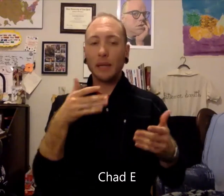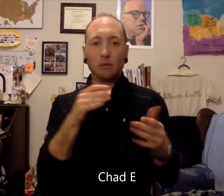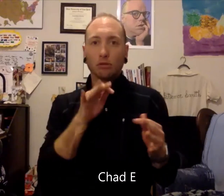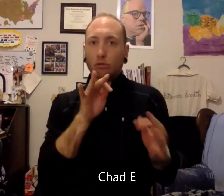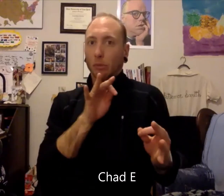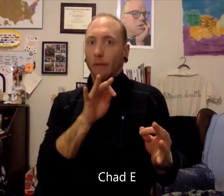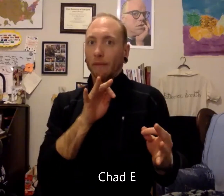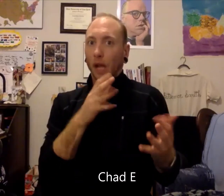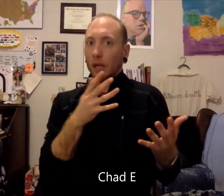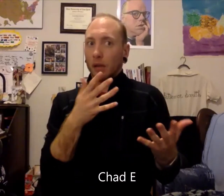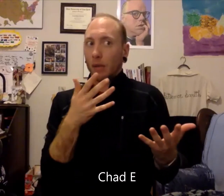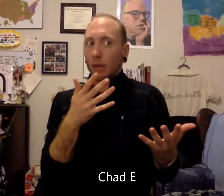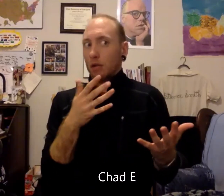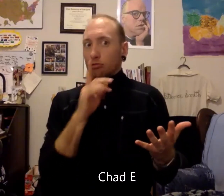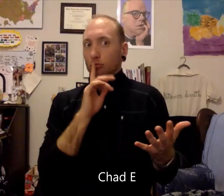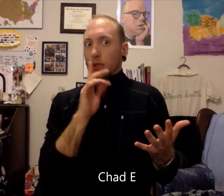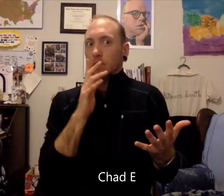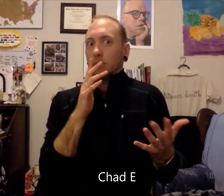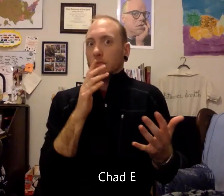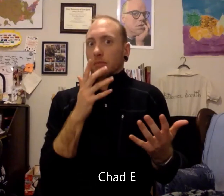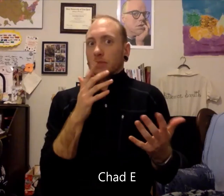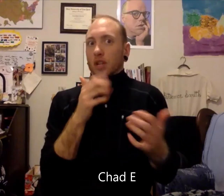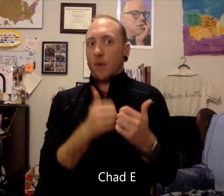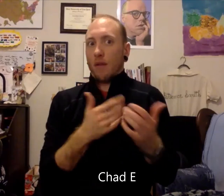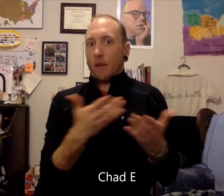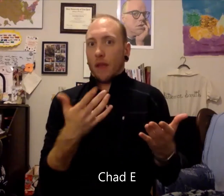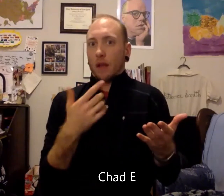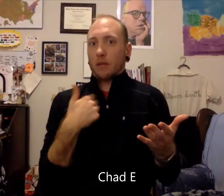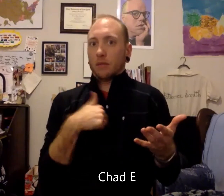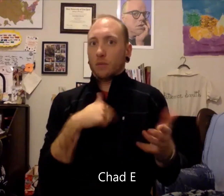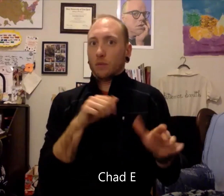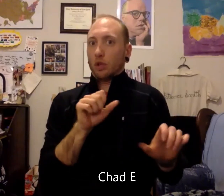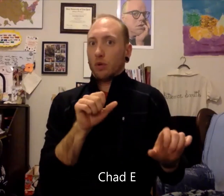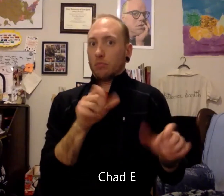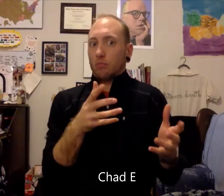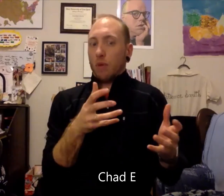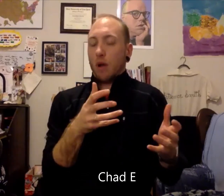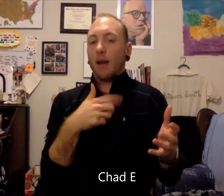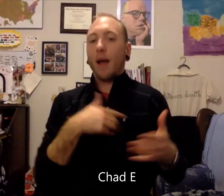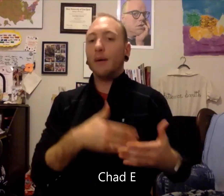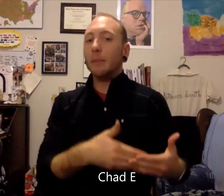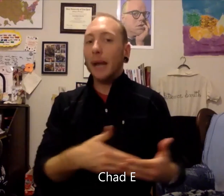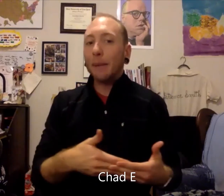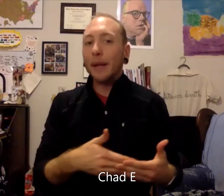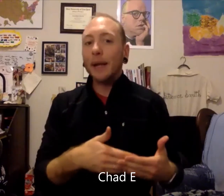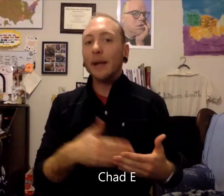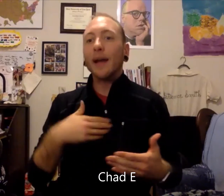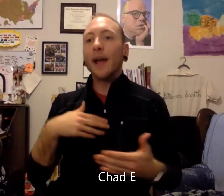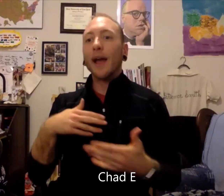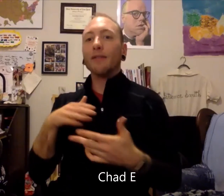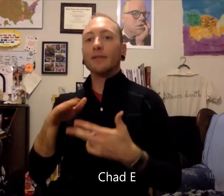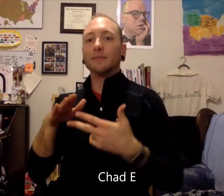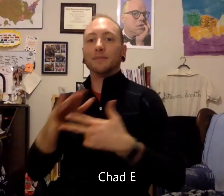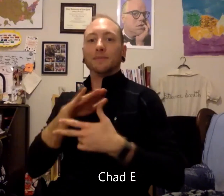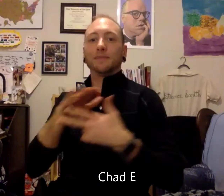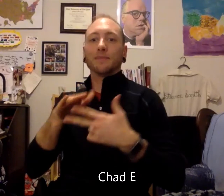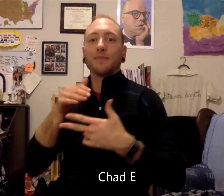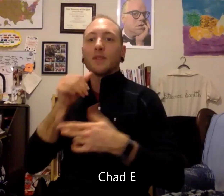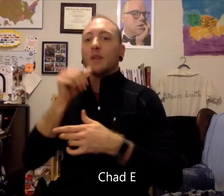could want, and I was the baby and had older brother and sister, and was very spoiled, and I